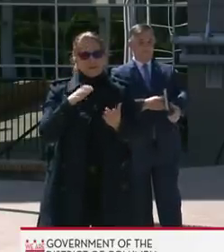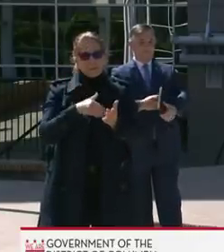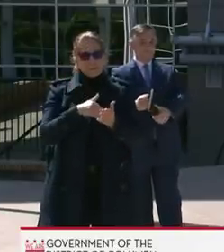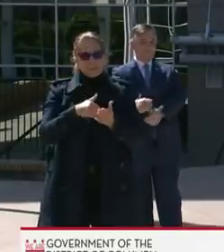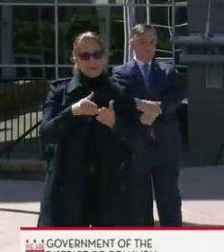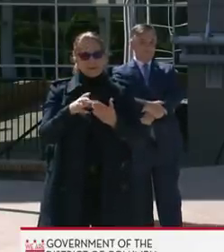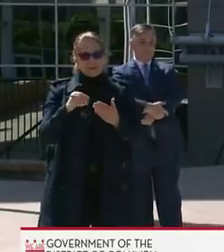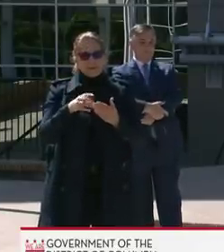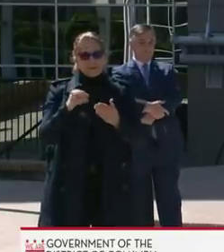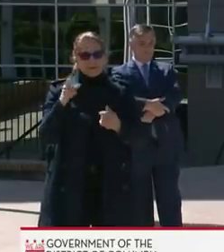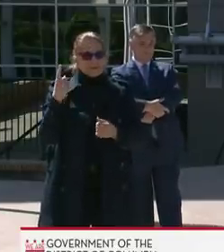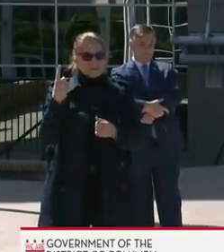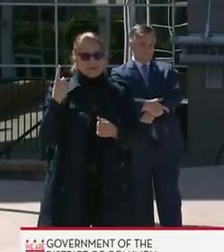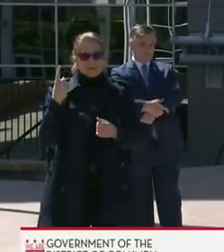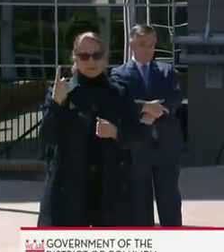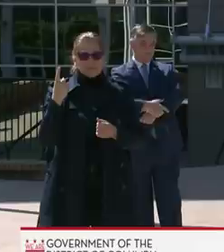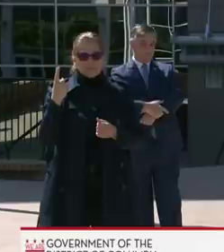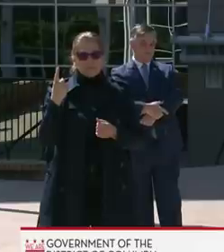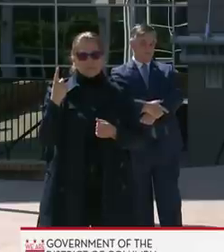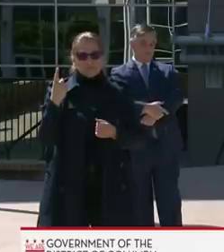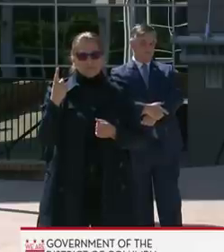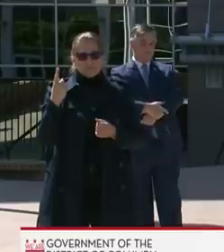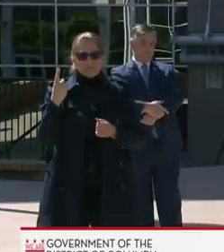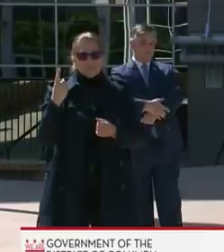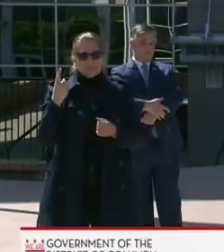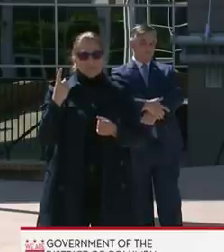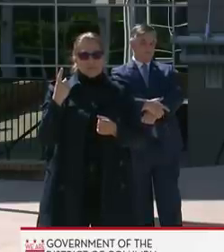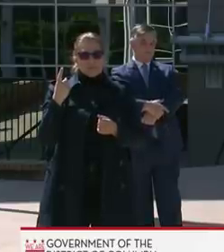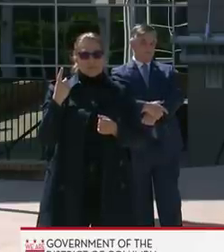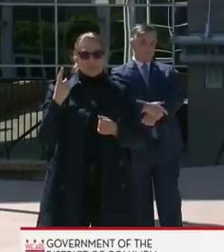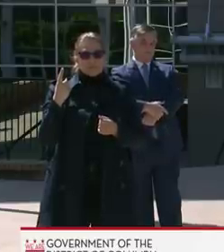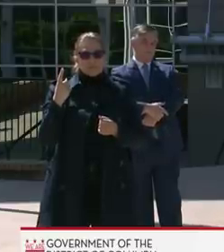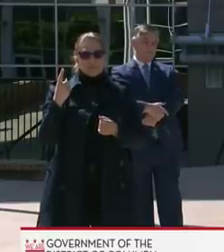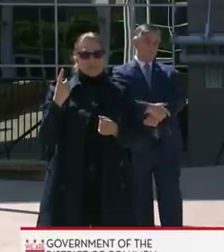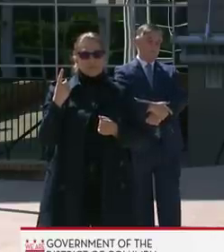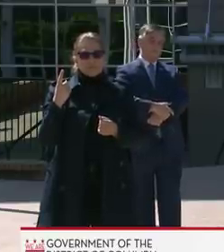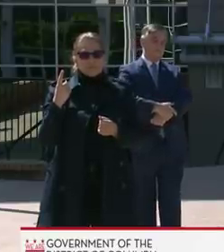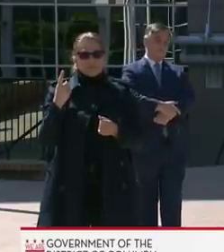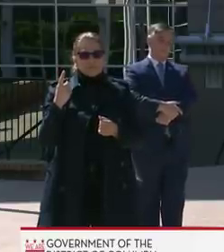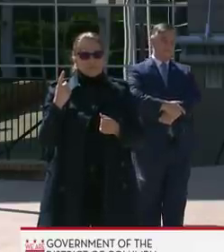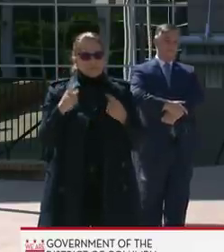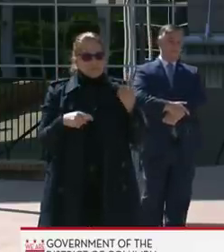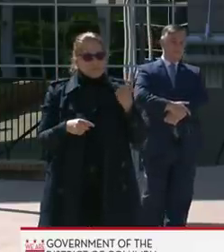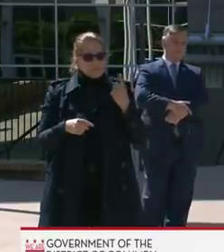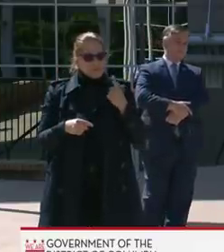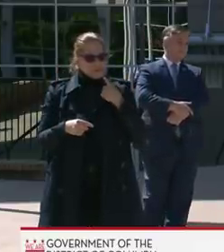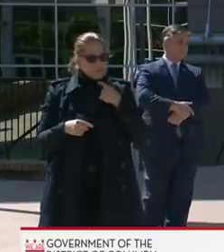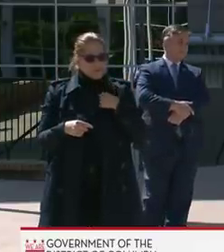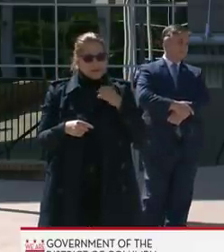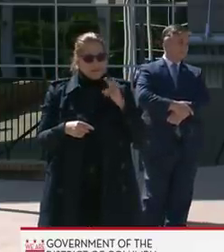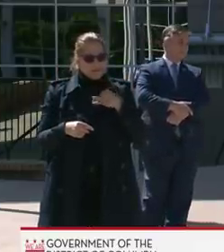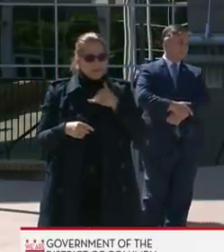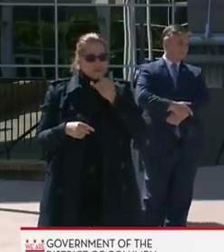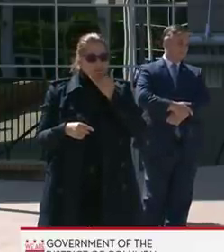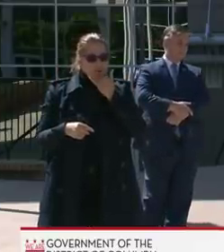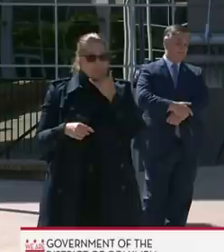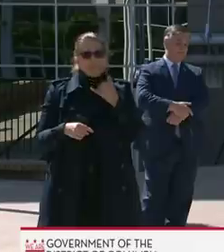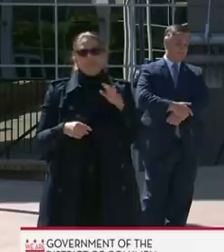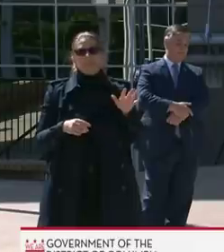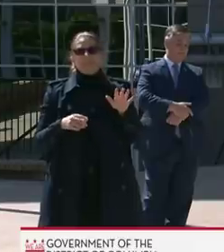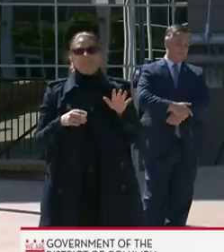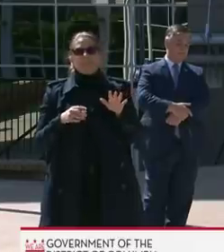FEMS. That's the, and somebody will correct me if I'm getting that wrong, but that's about